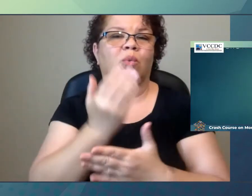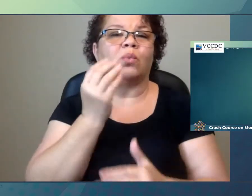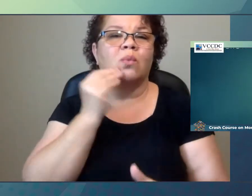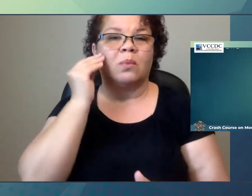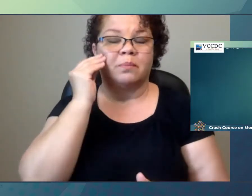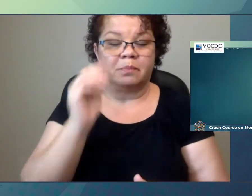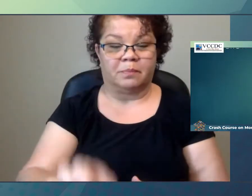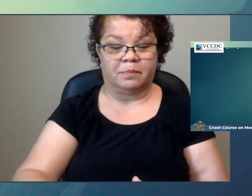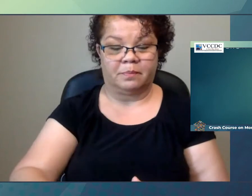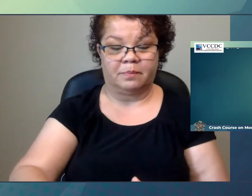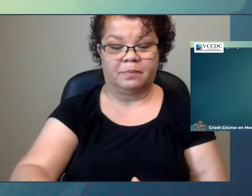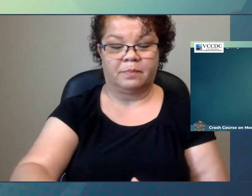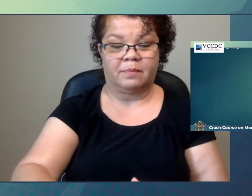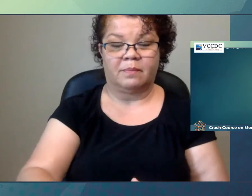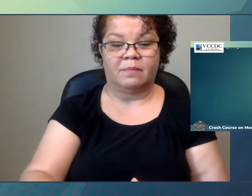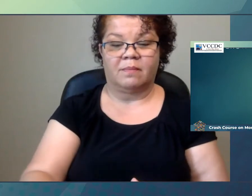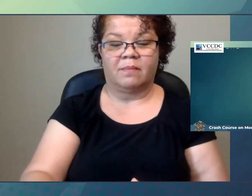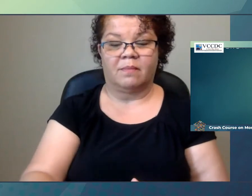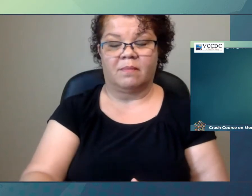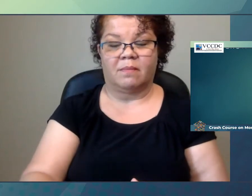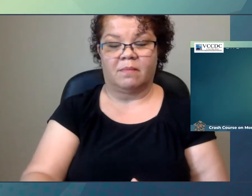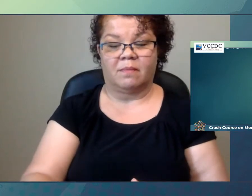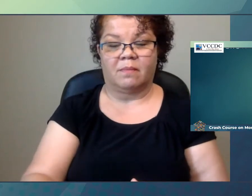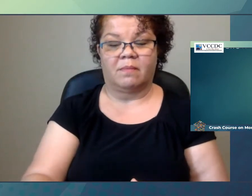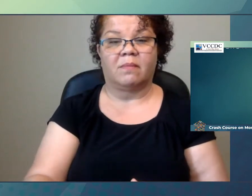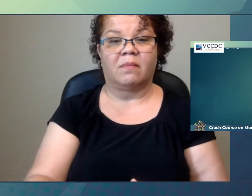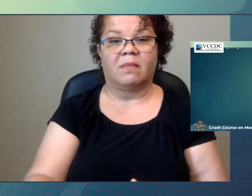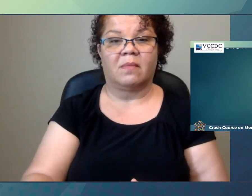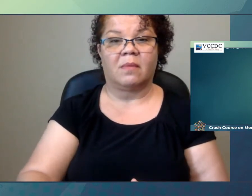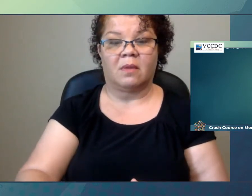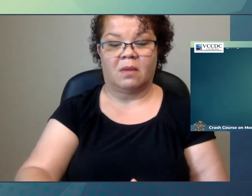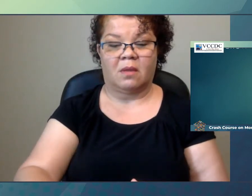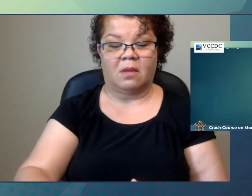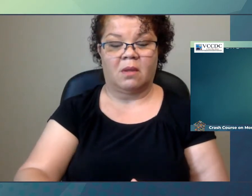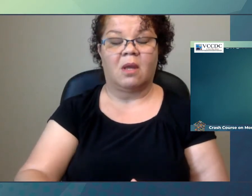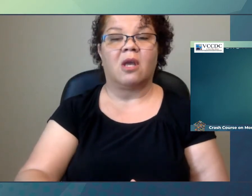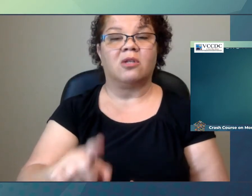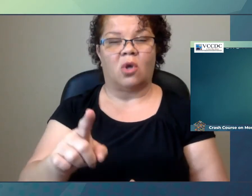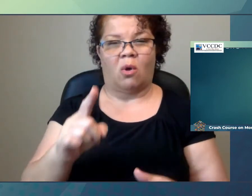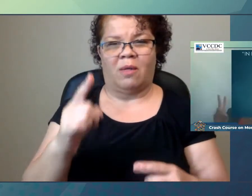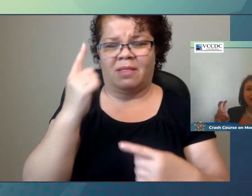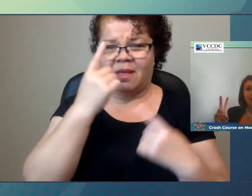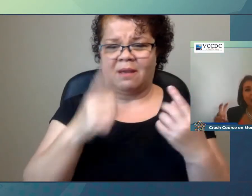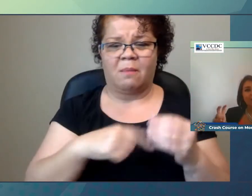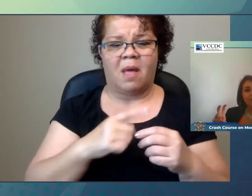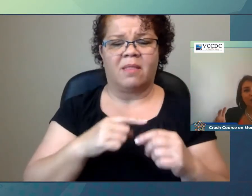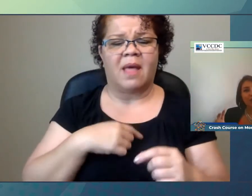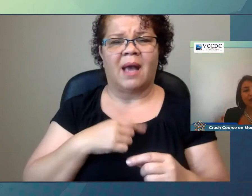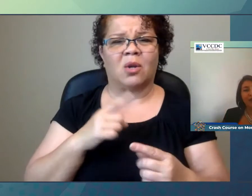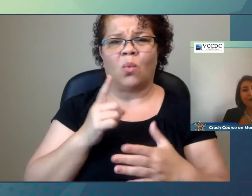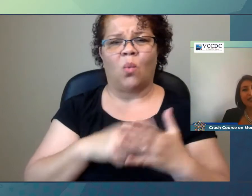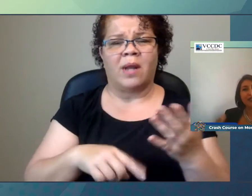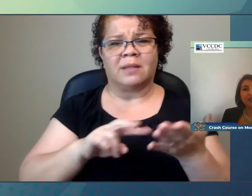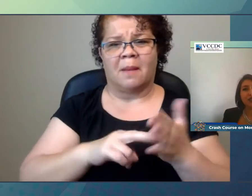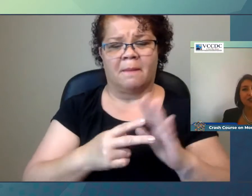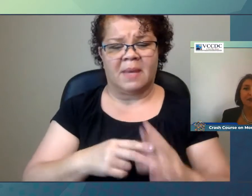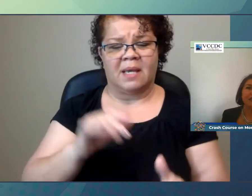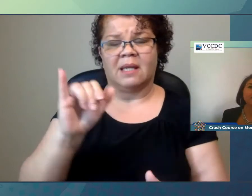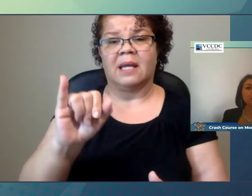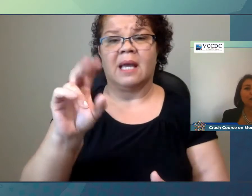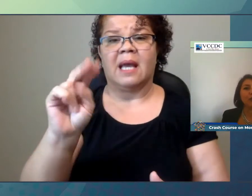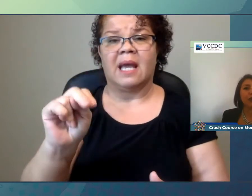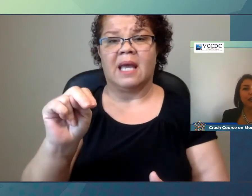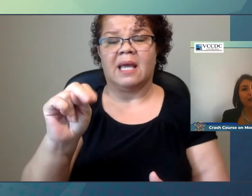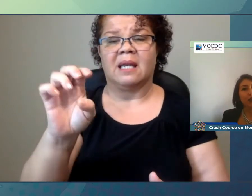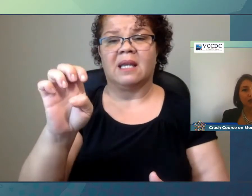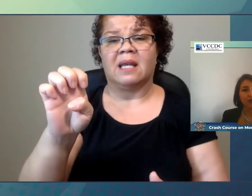Speaking of escrow of the purchase of your new home, what does in escrow mean? In escrow basically just